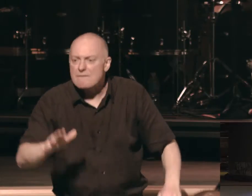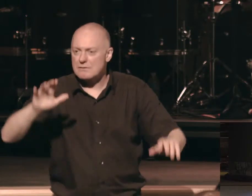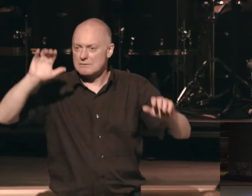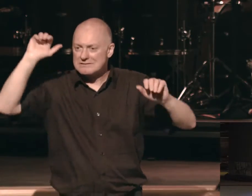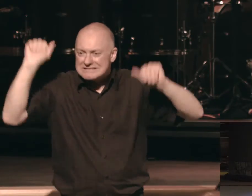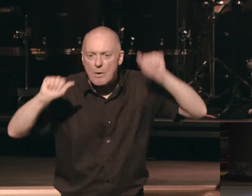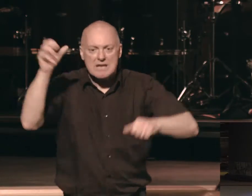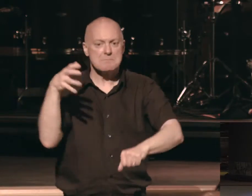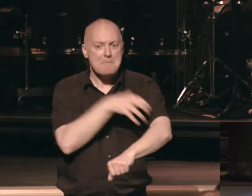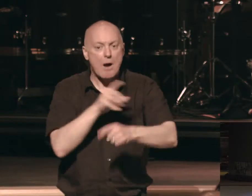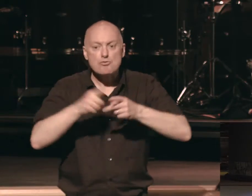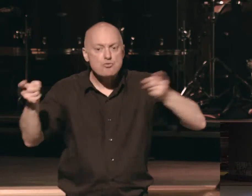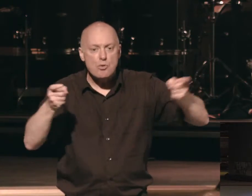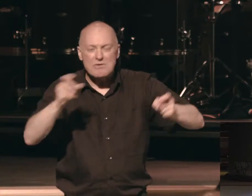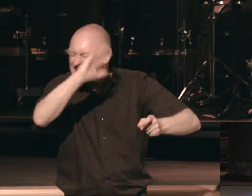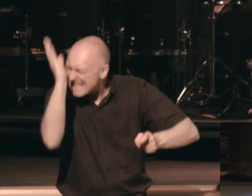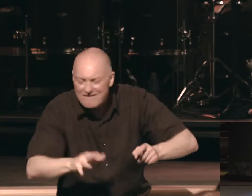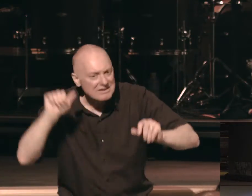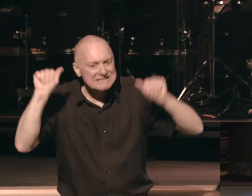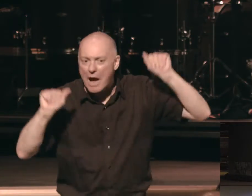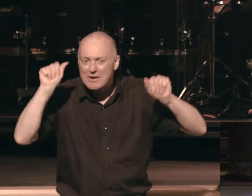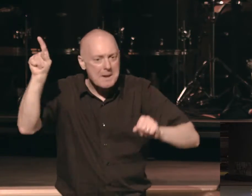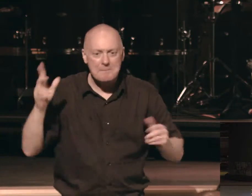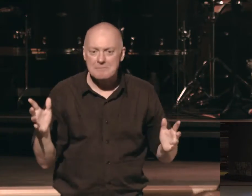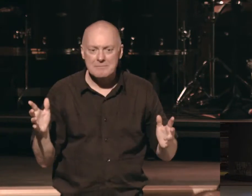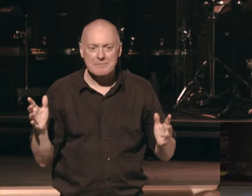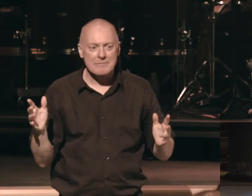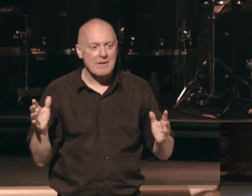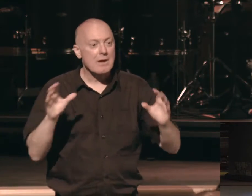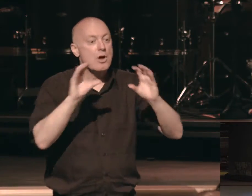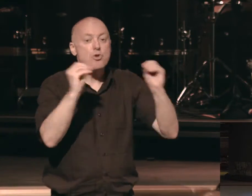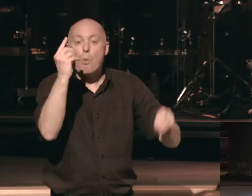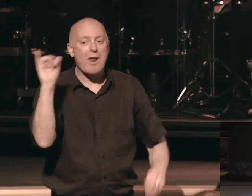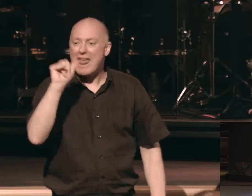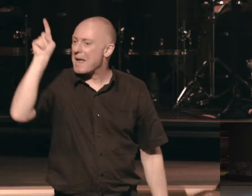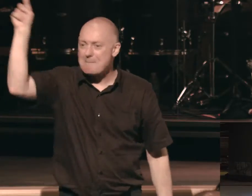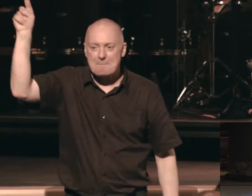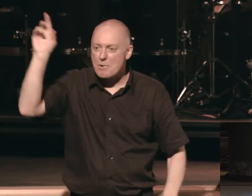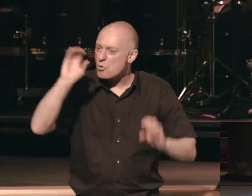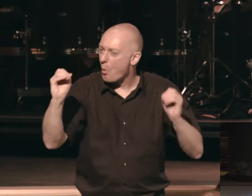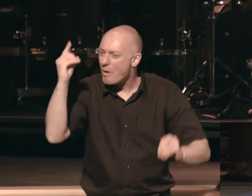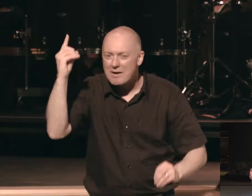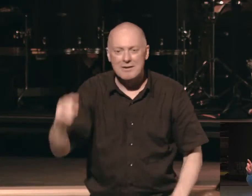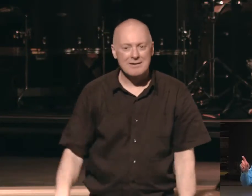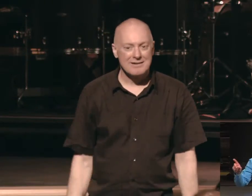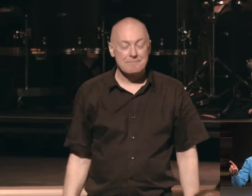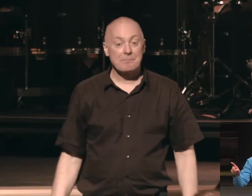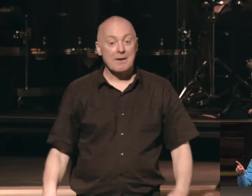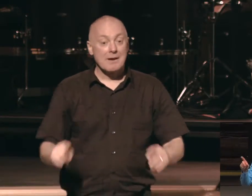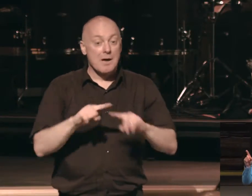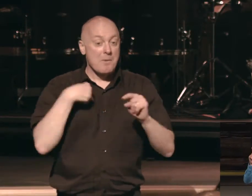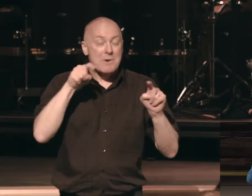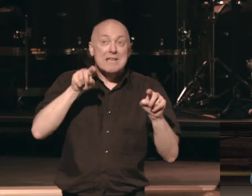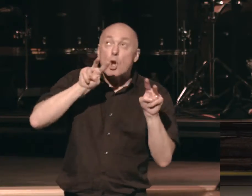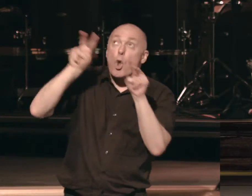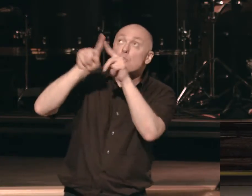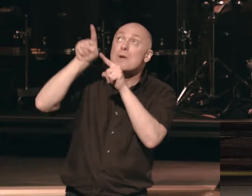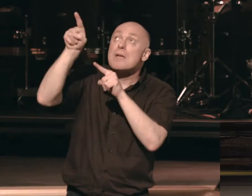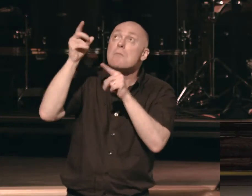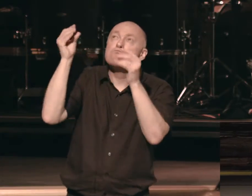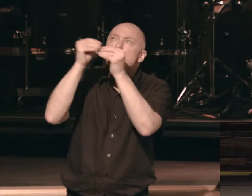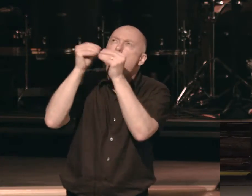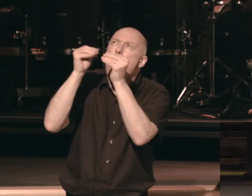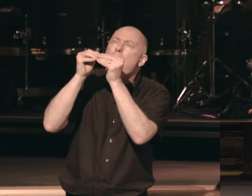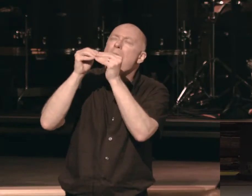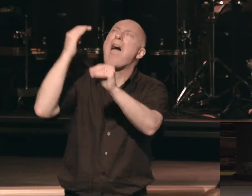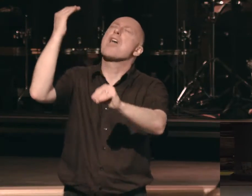to rule. Don't ever. There's no one like him. But we have to look to him more to hear this and